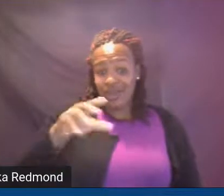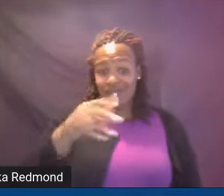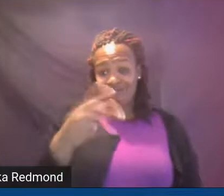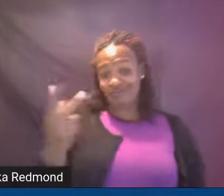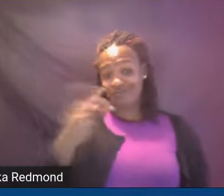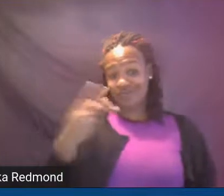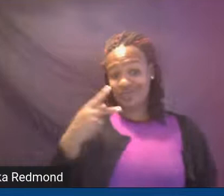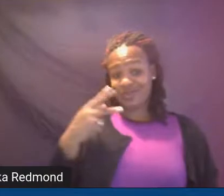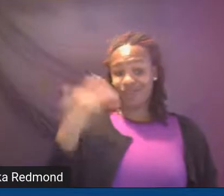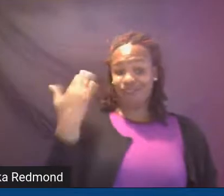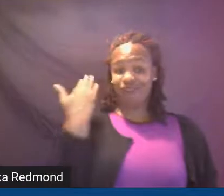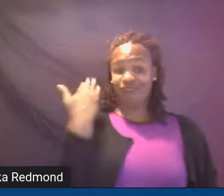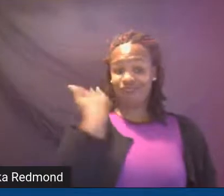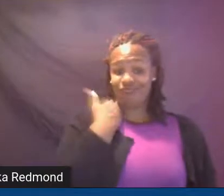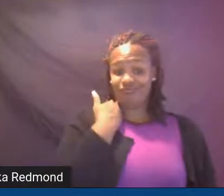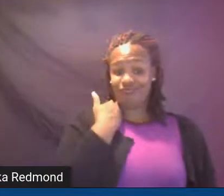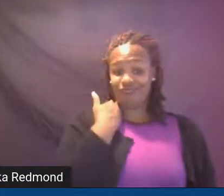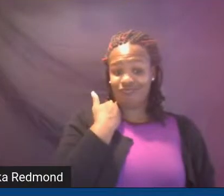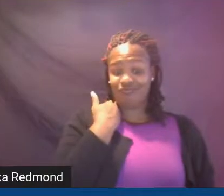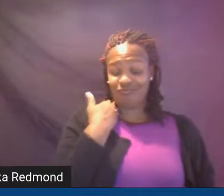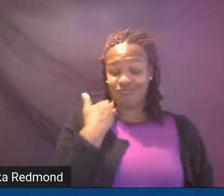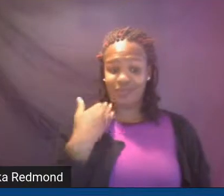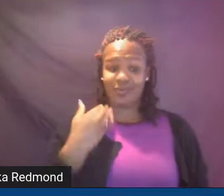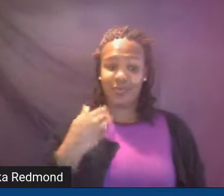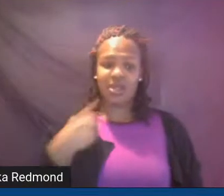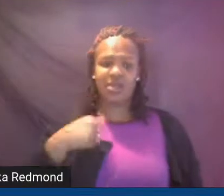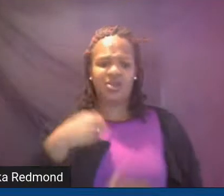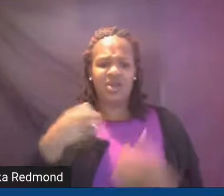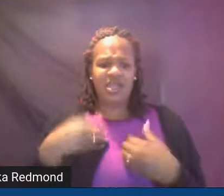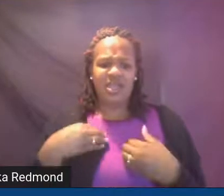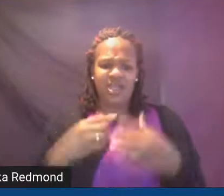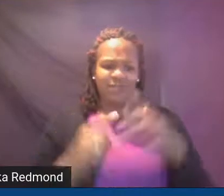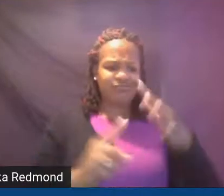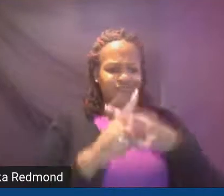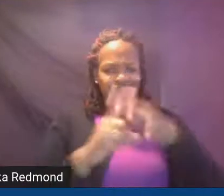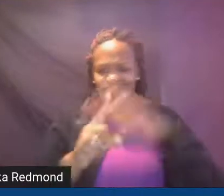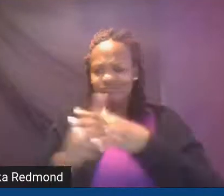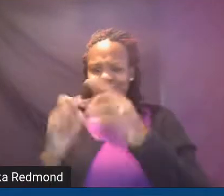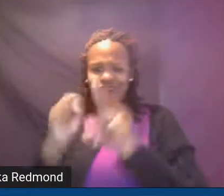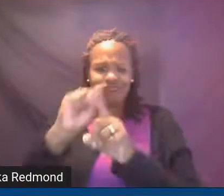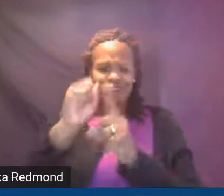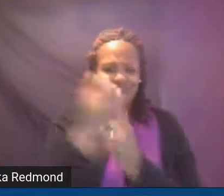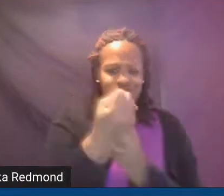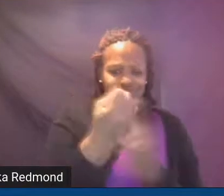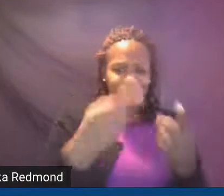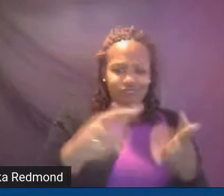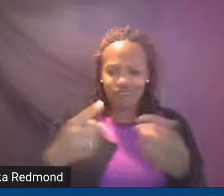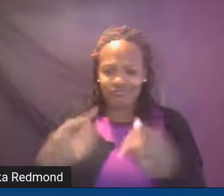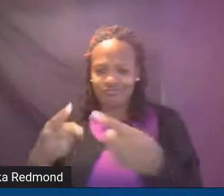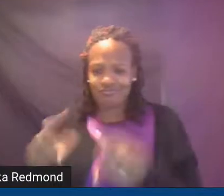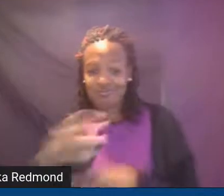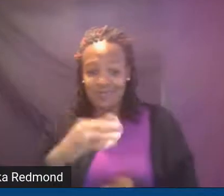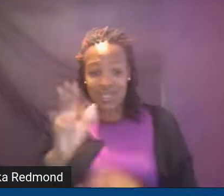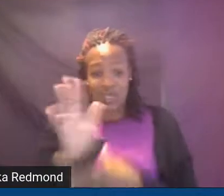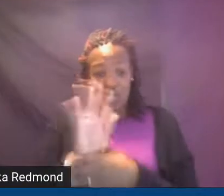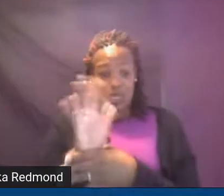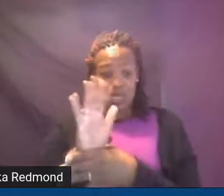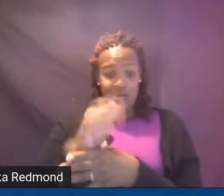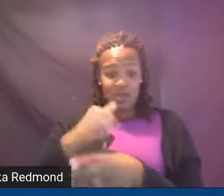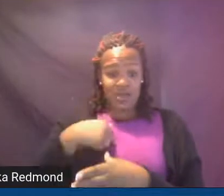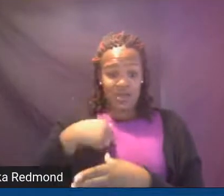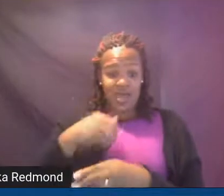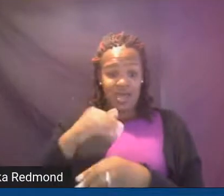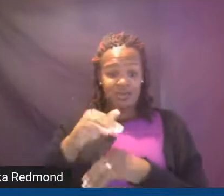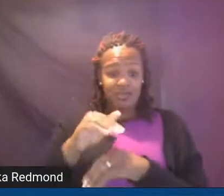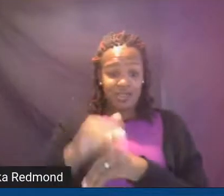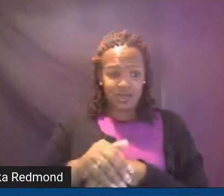Out of the blue and through a combination of circumstances, a producer for a movie that I was on remembered my